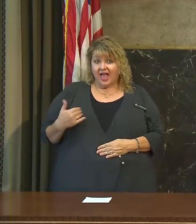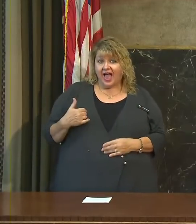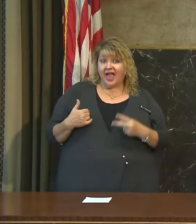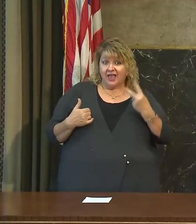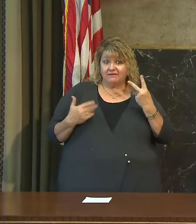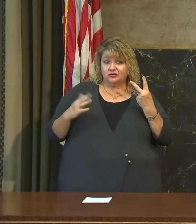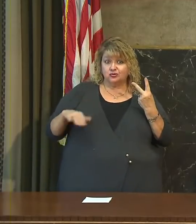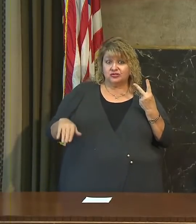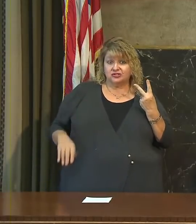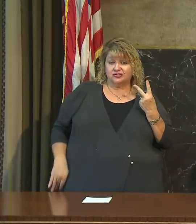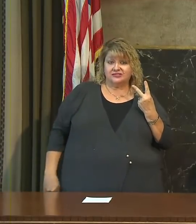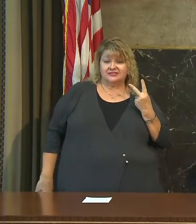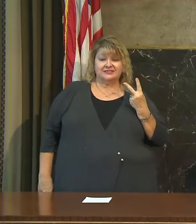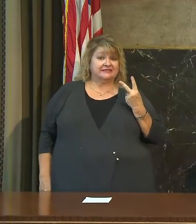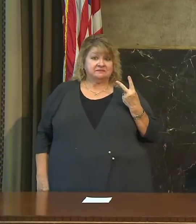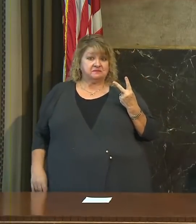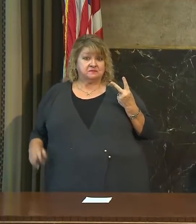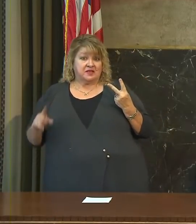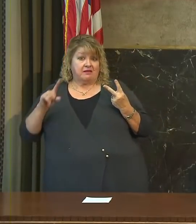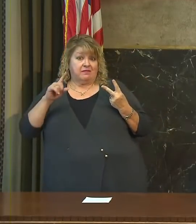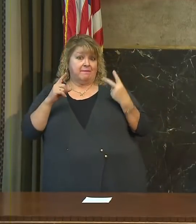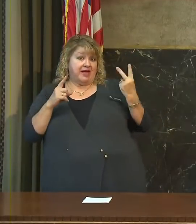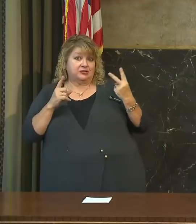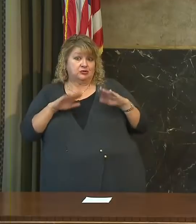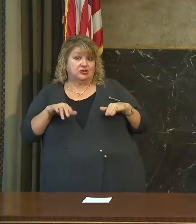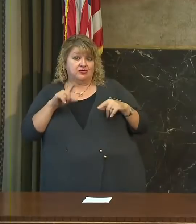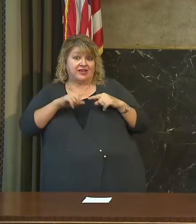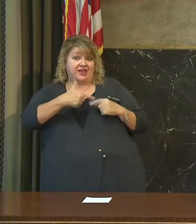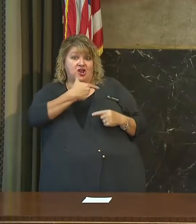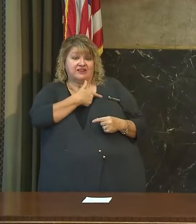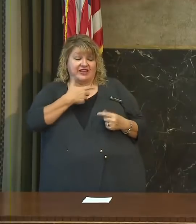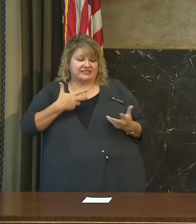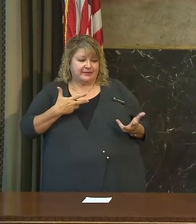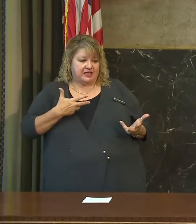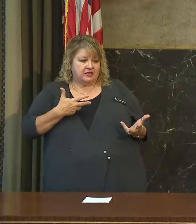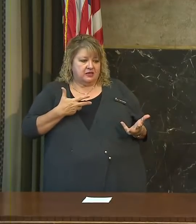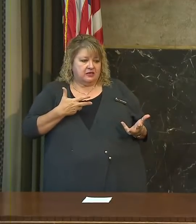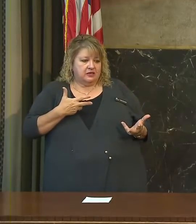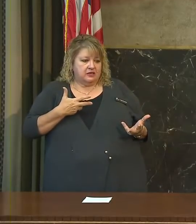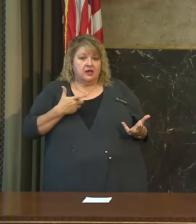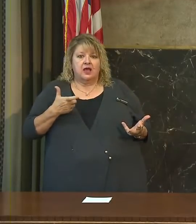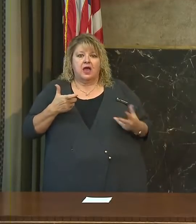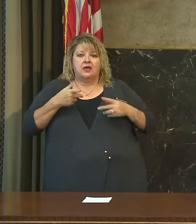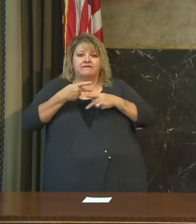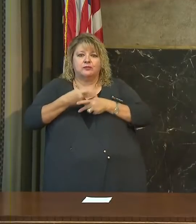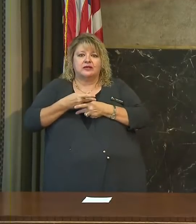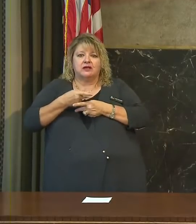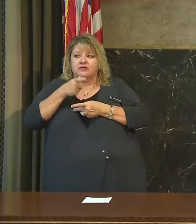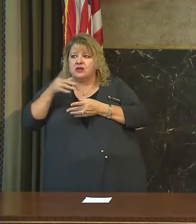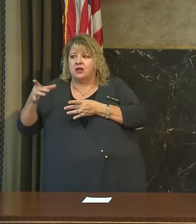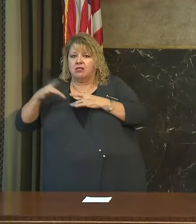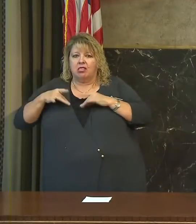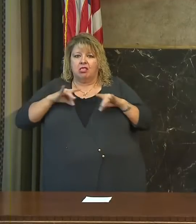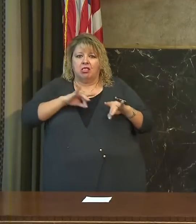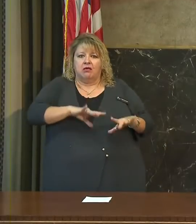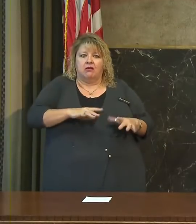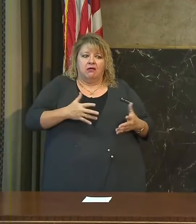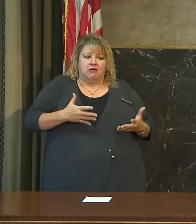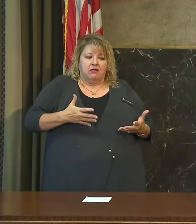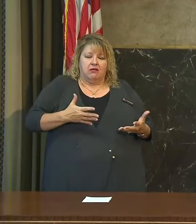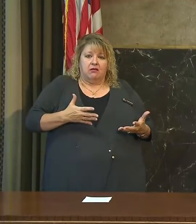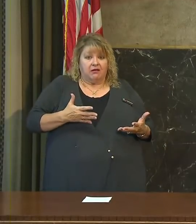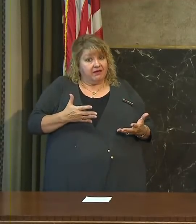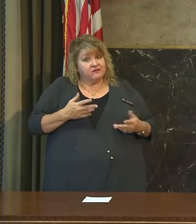are not yet able to get vaccinated, and that's on my mind every day right now. We think about that a lot as schools